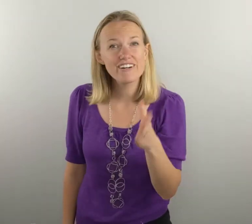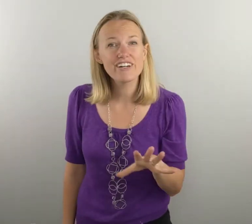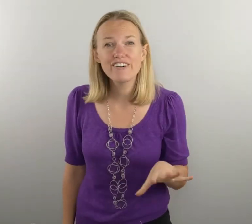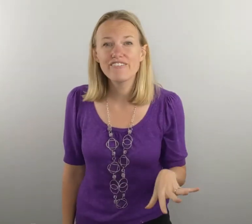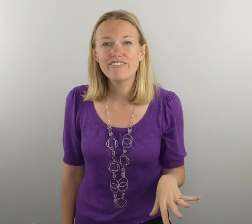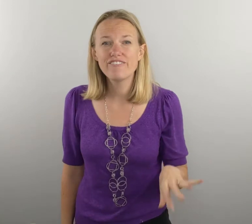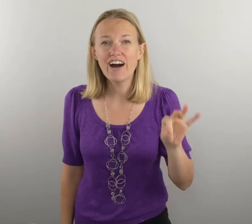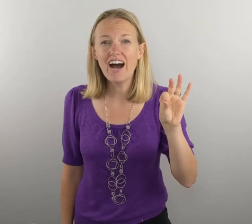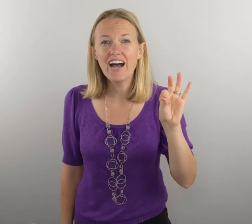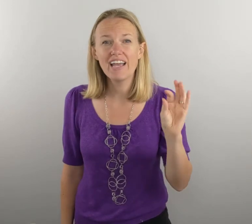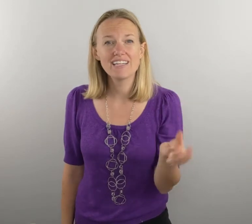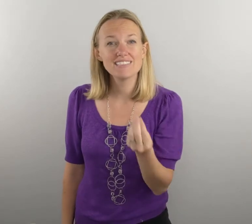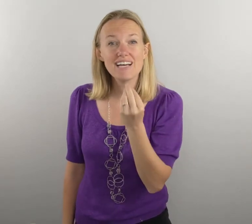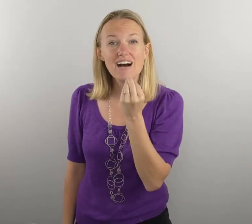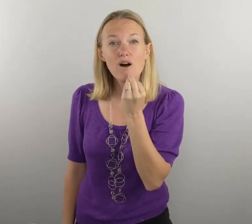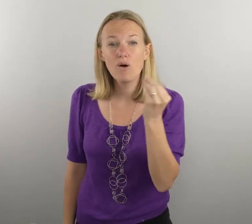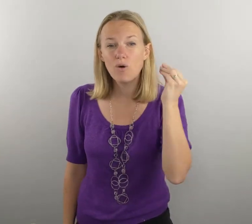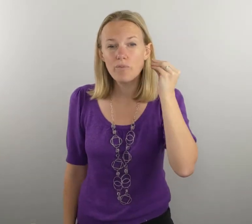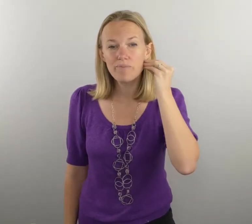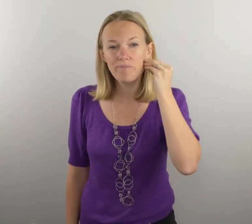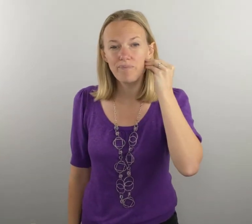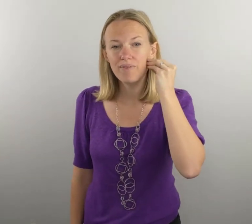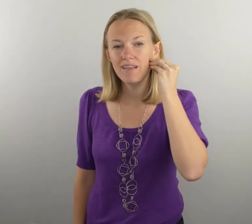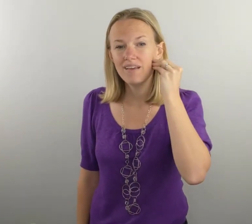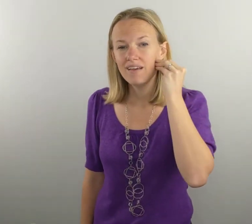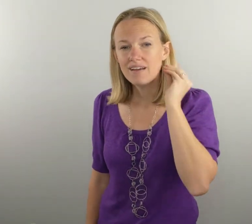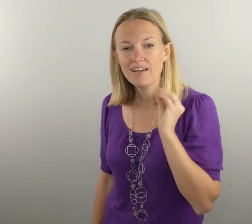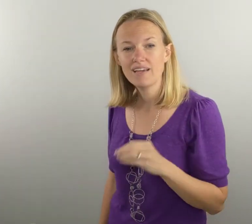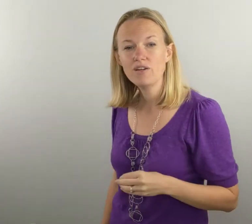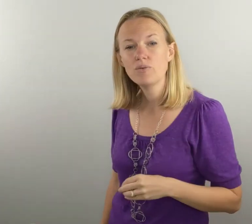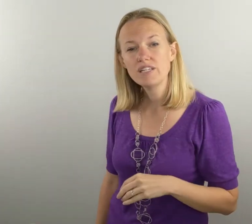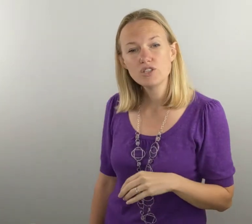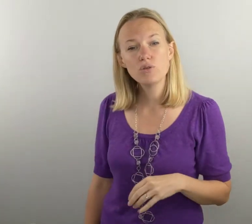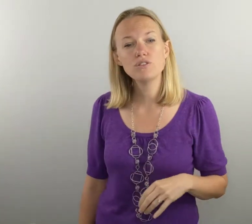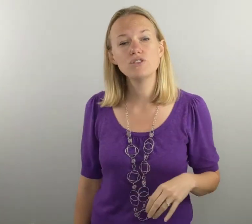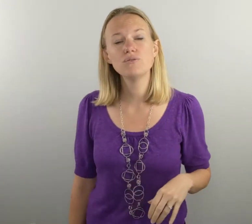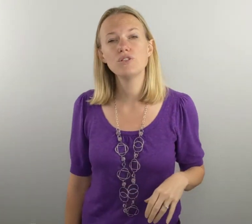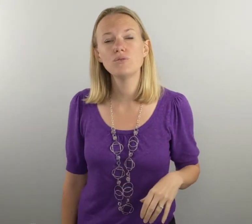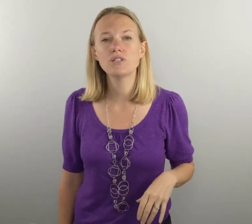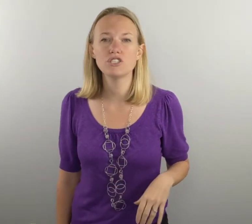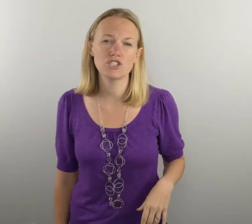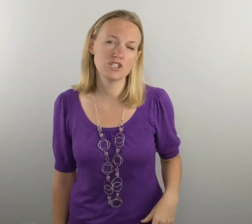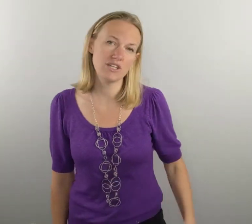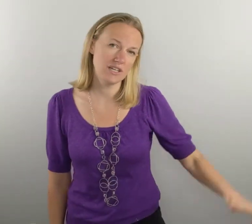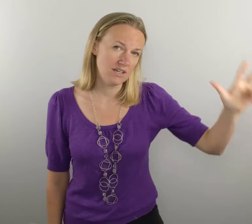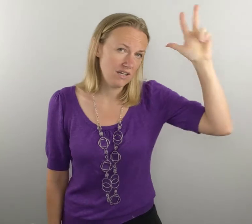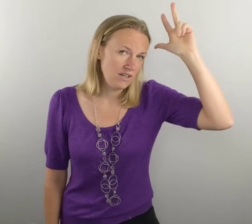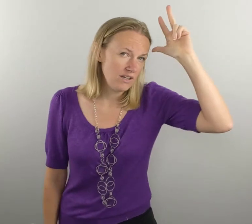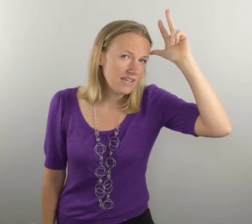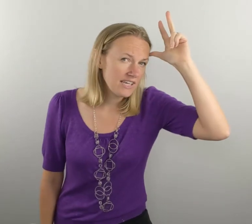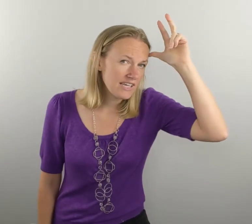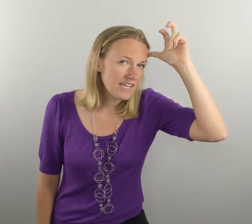never find a home. Okay? When he told you you were dirty,